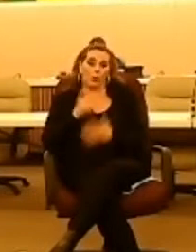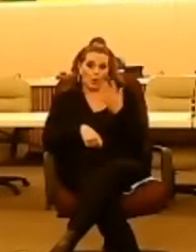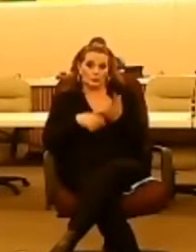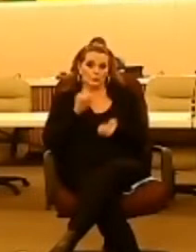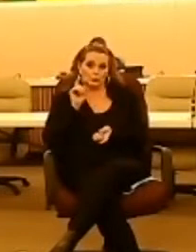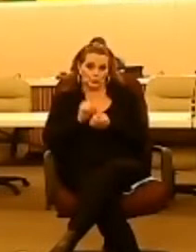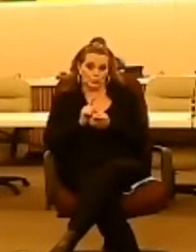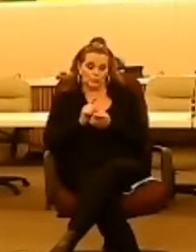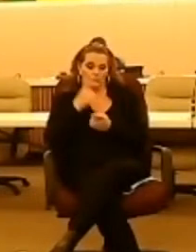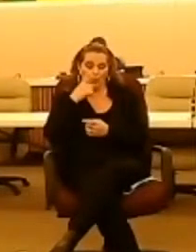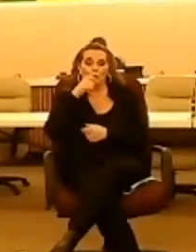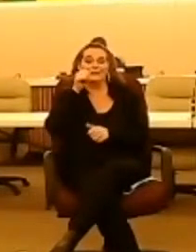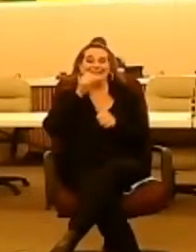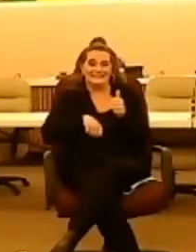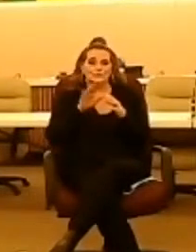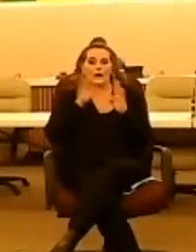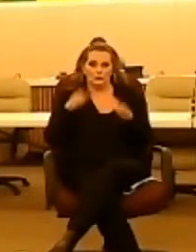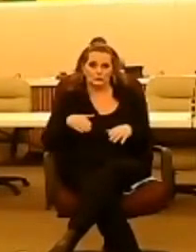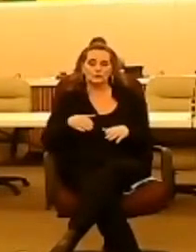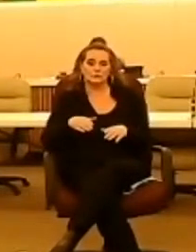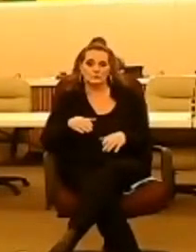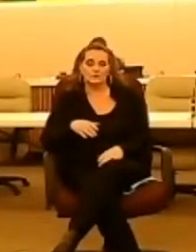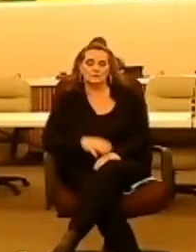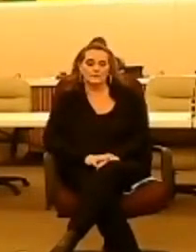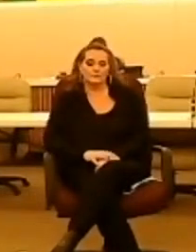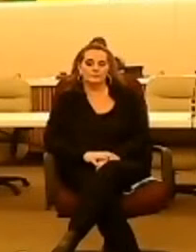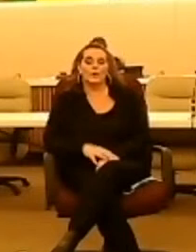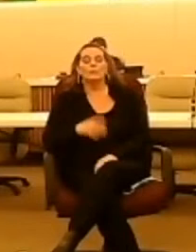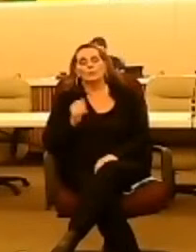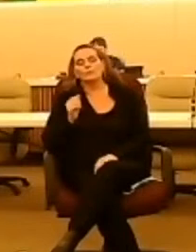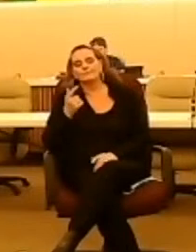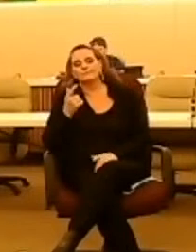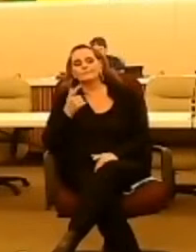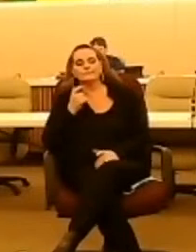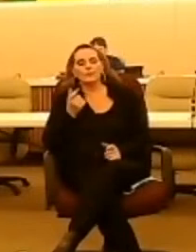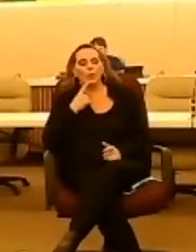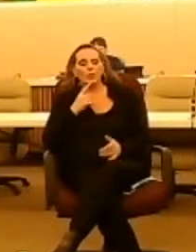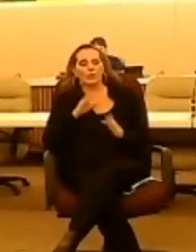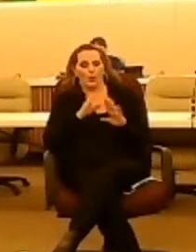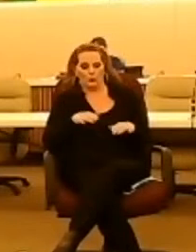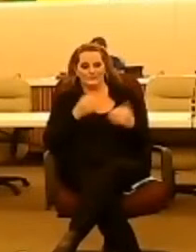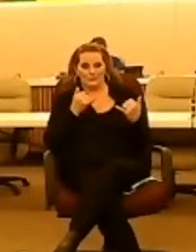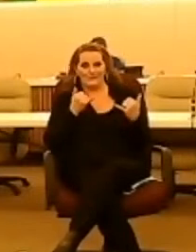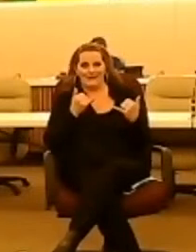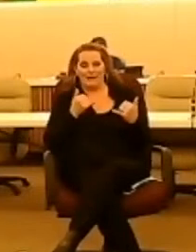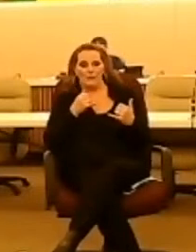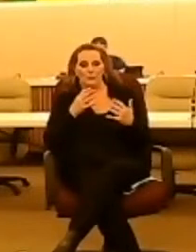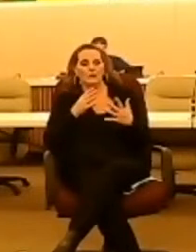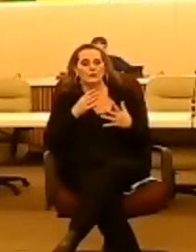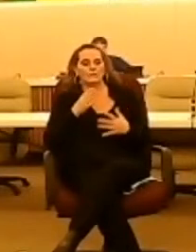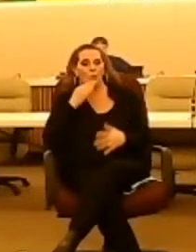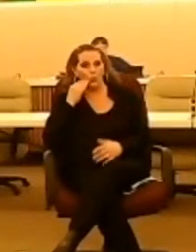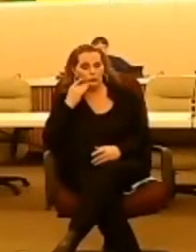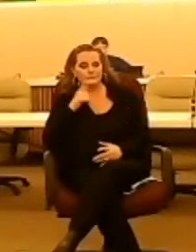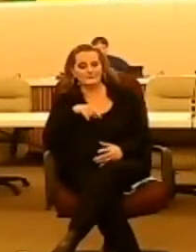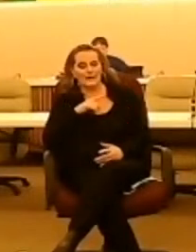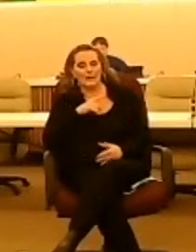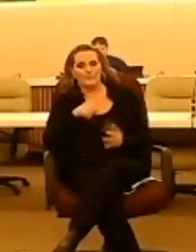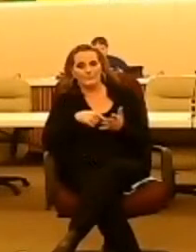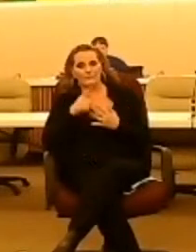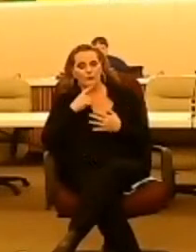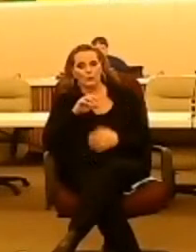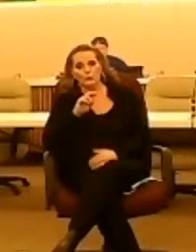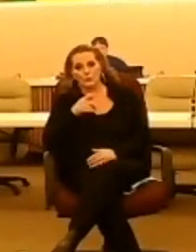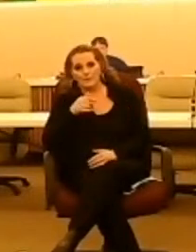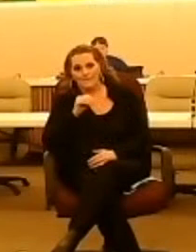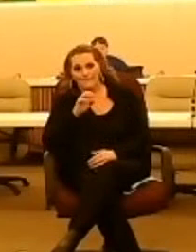per house to each of the homes that are currently paying for that pump station. And again,